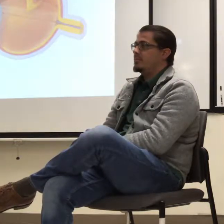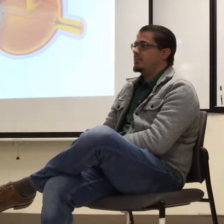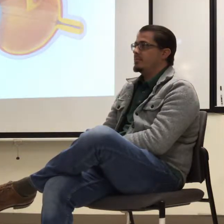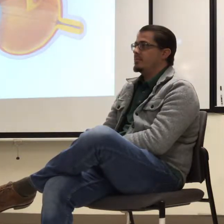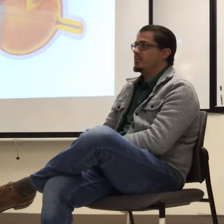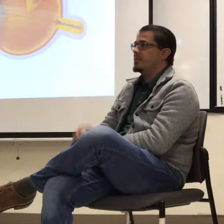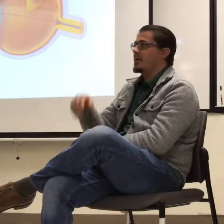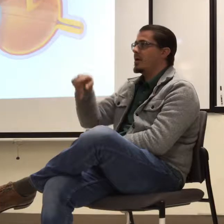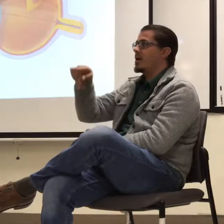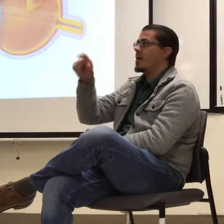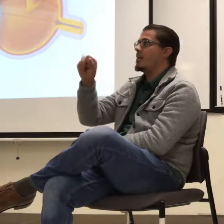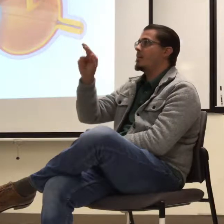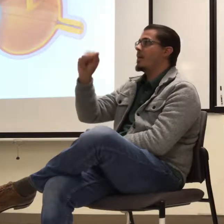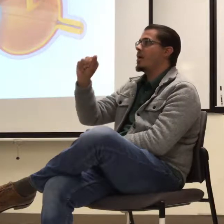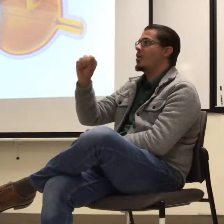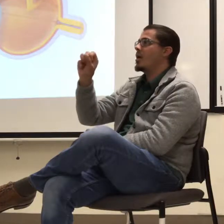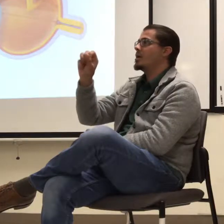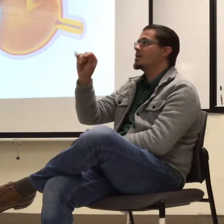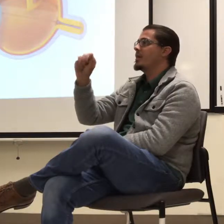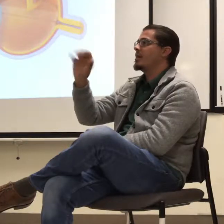That's the parasympathetic